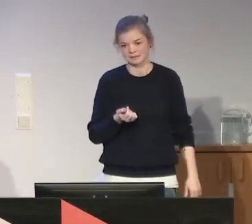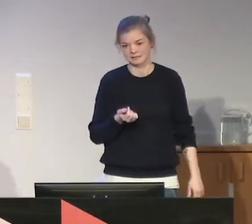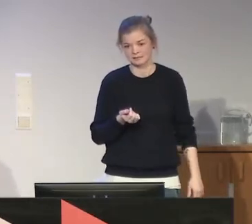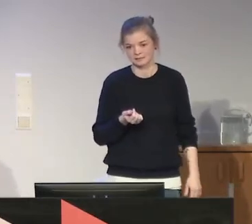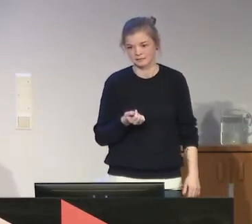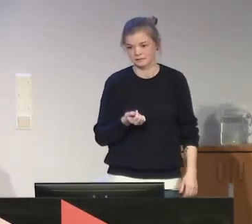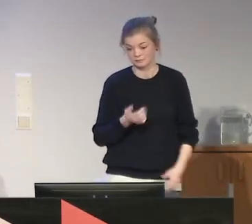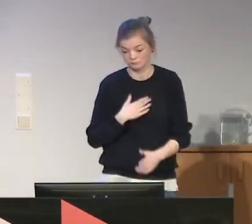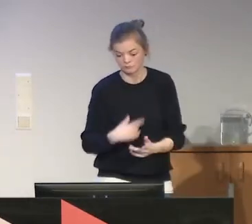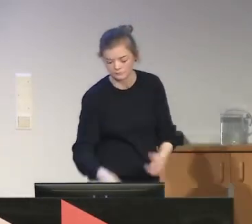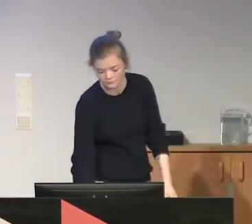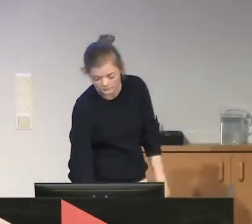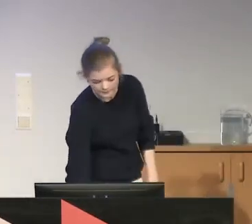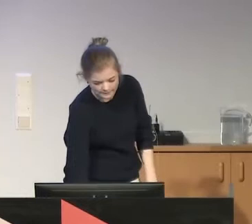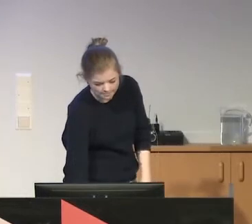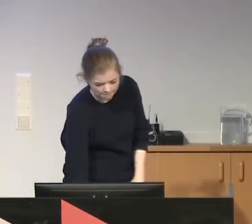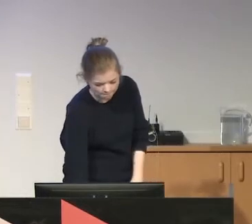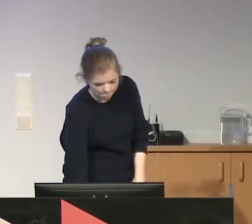In the actually as well,